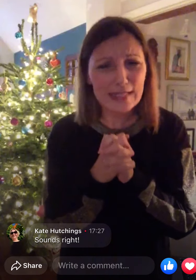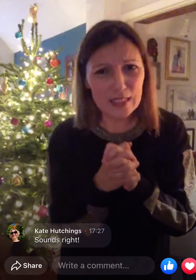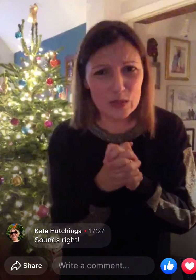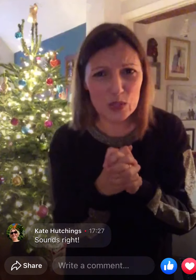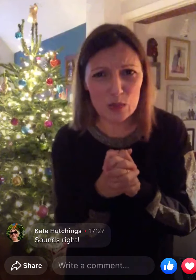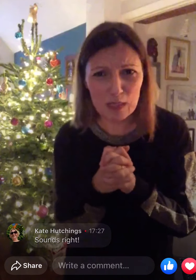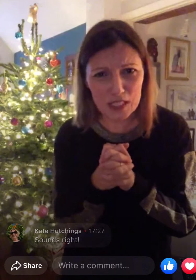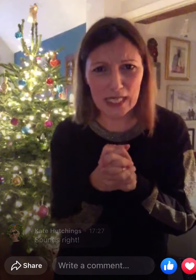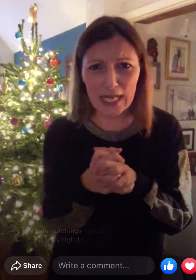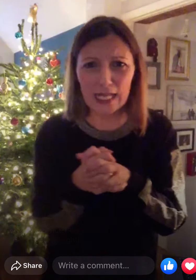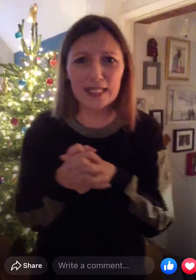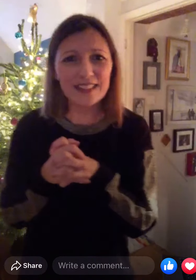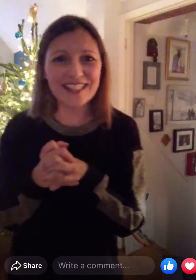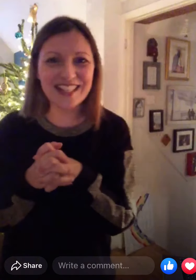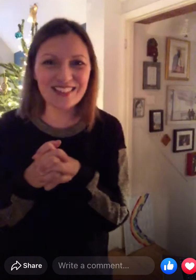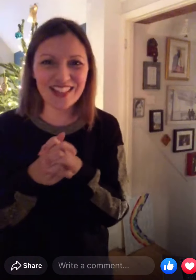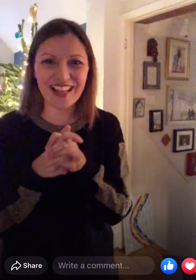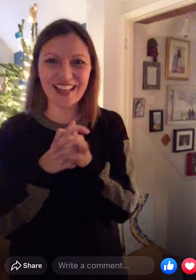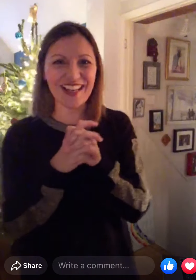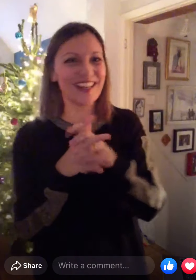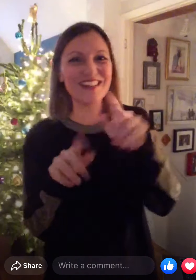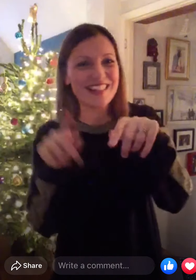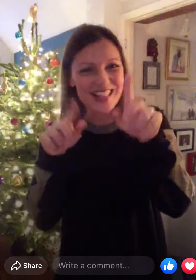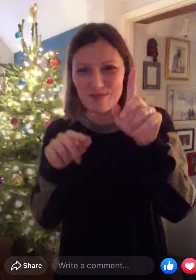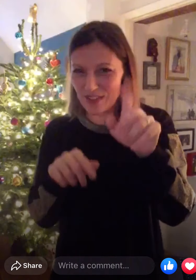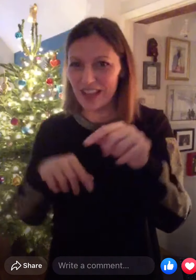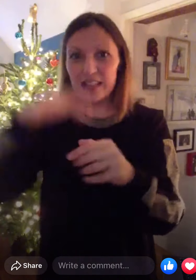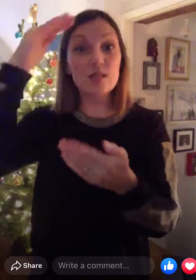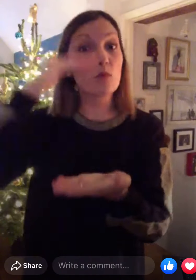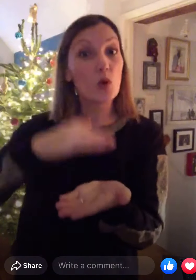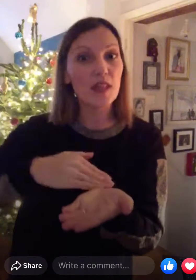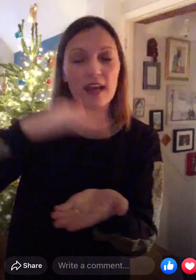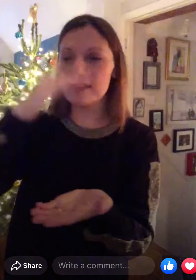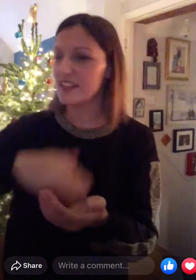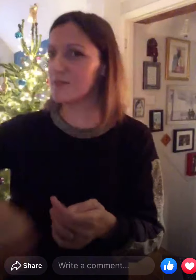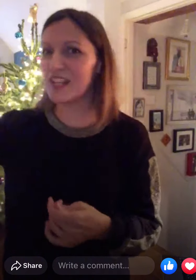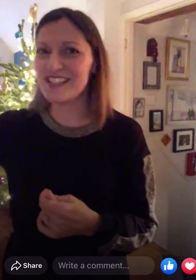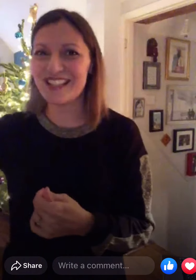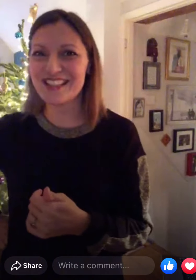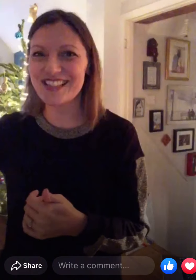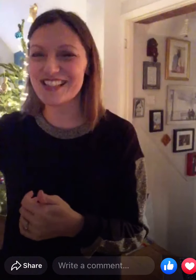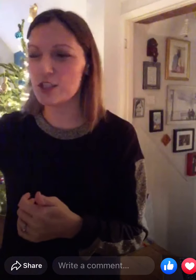Thank you so much Claire. So that's lovely. I can't see. But there's more there. And I'm guessing it's a lot.